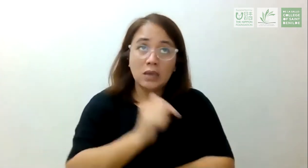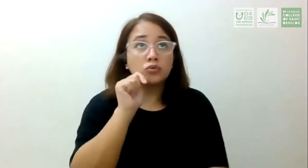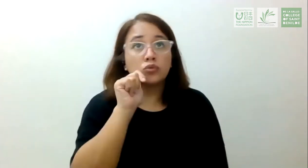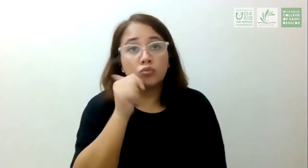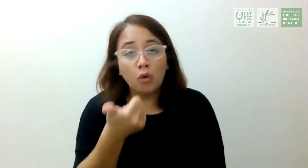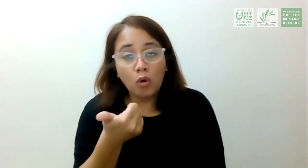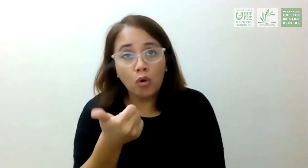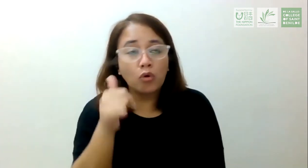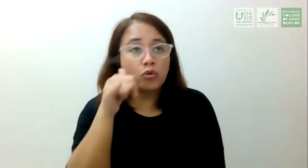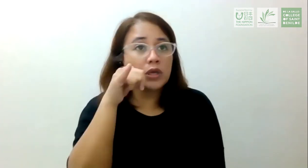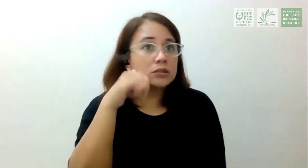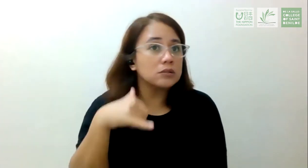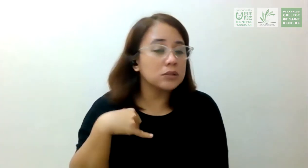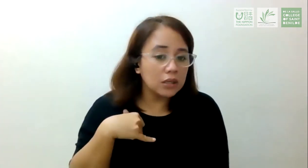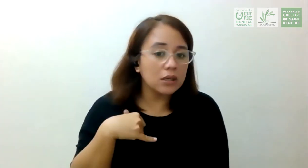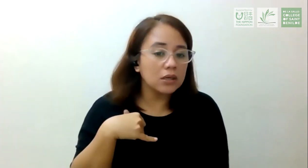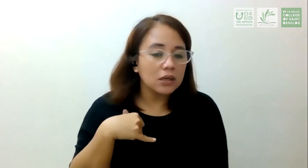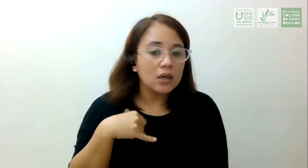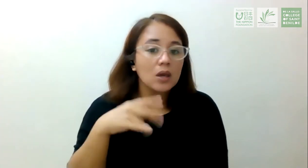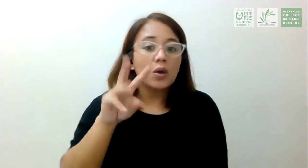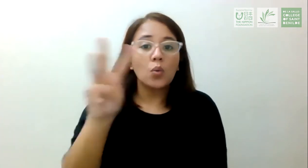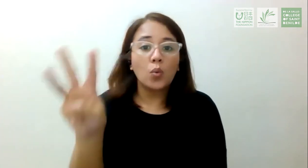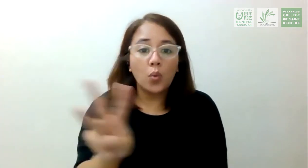yesterday, Wednesday,